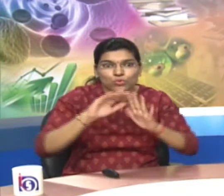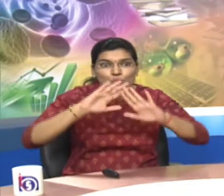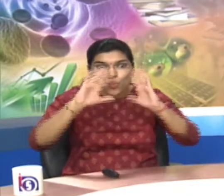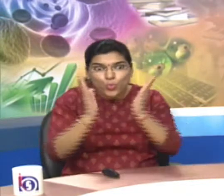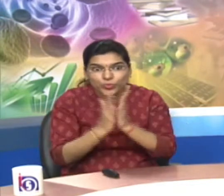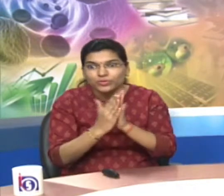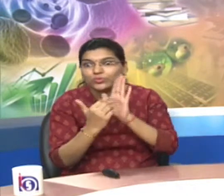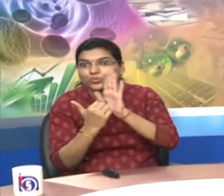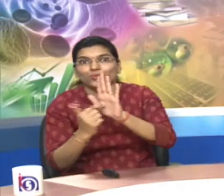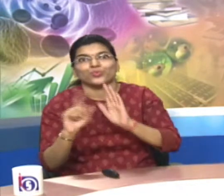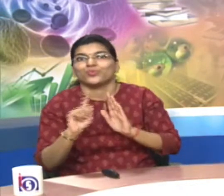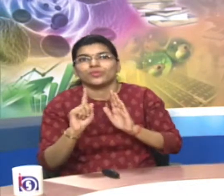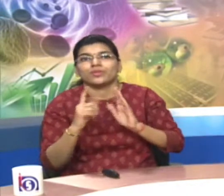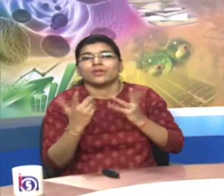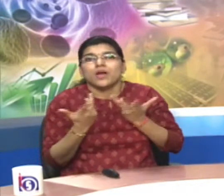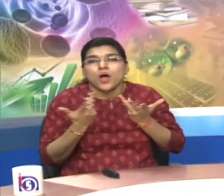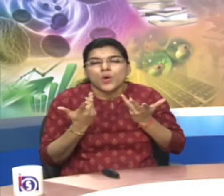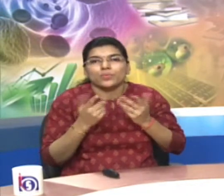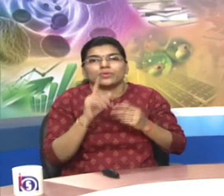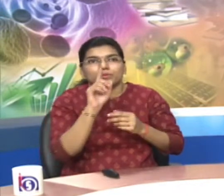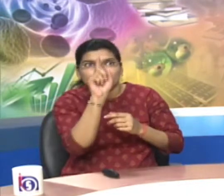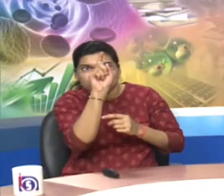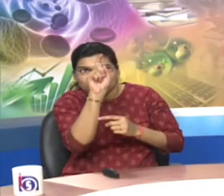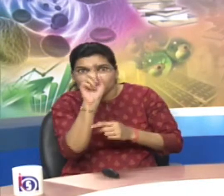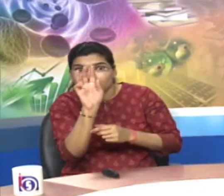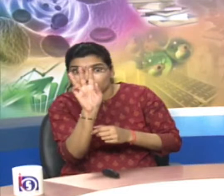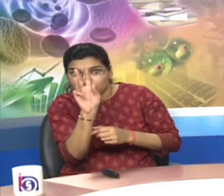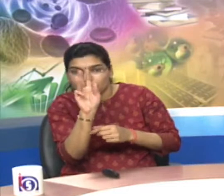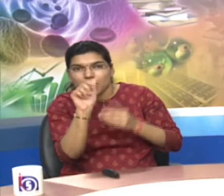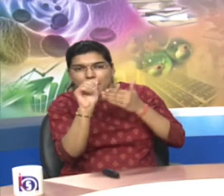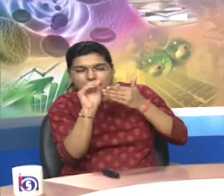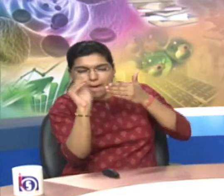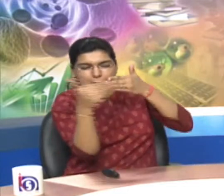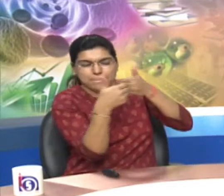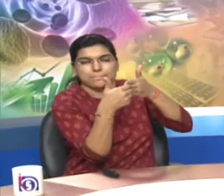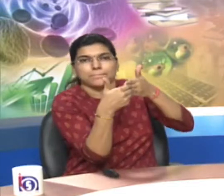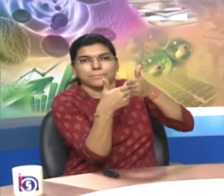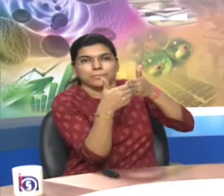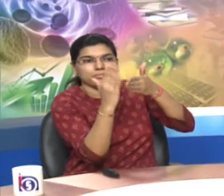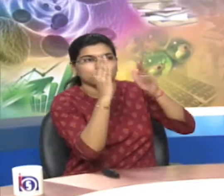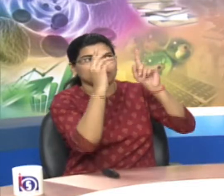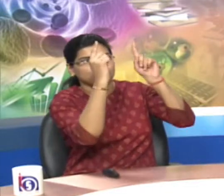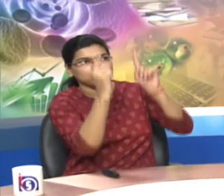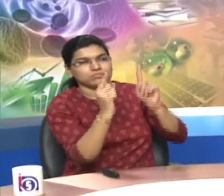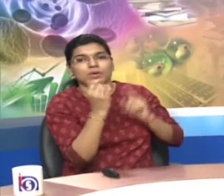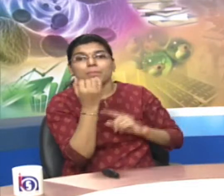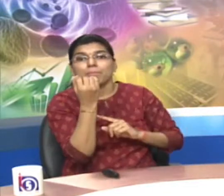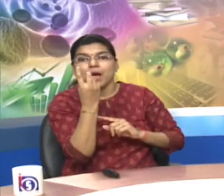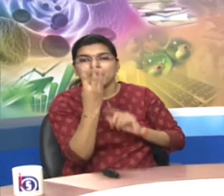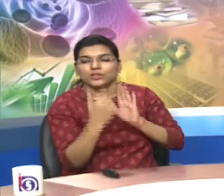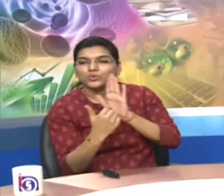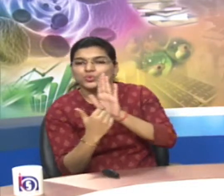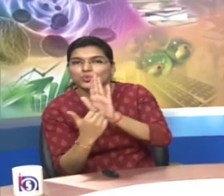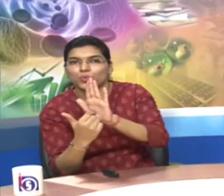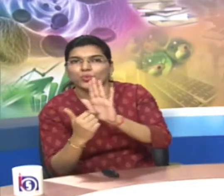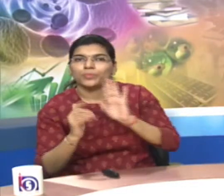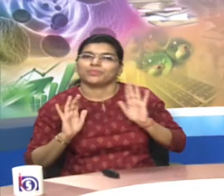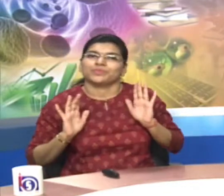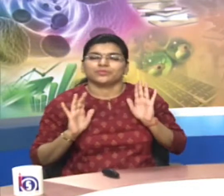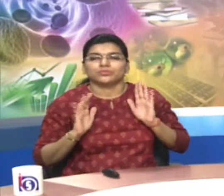children about their attendance, about their presence or marks. So I can make that hide so